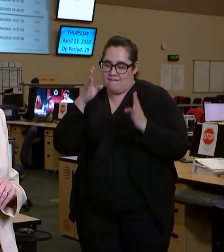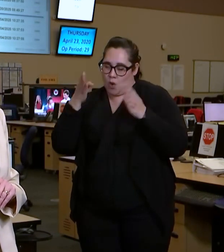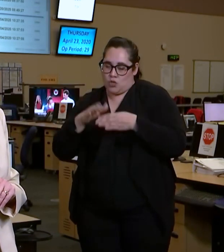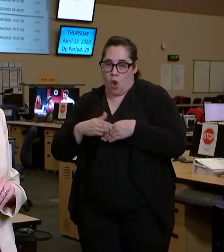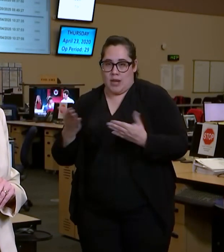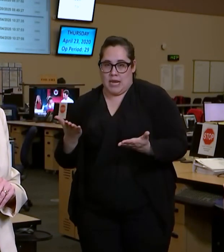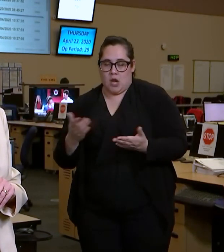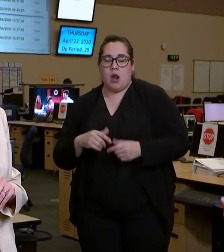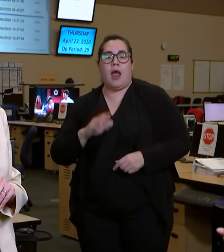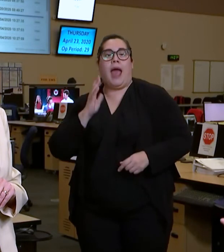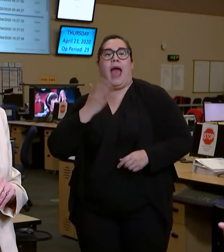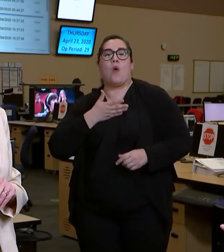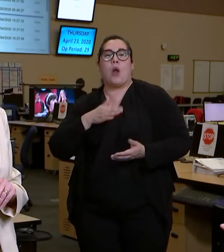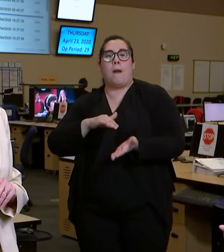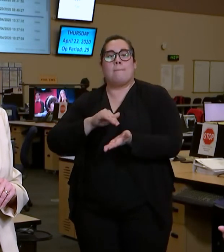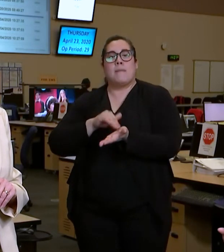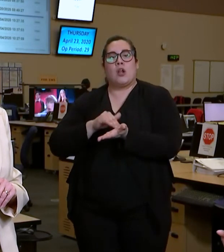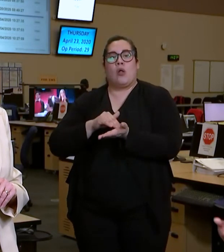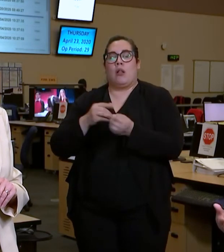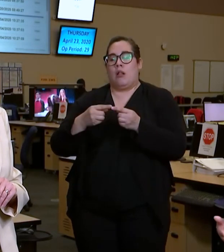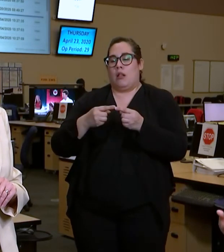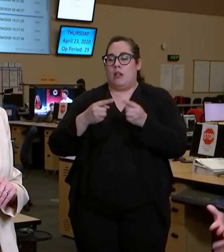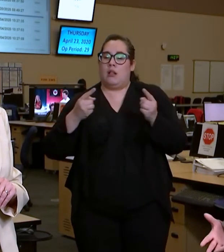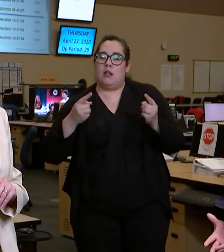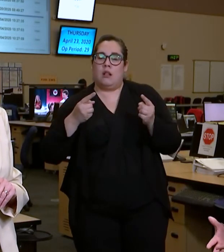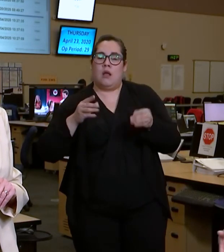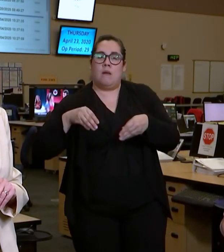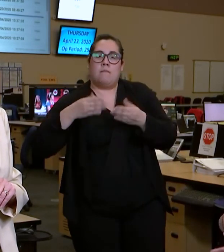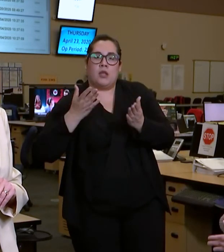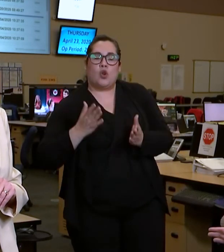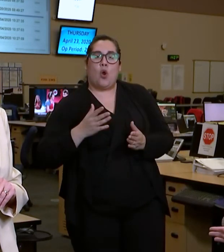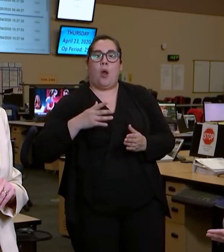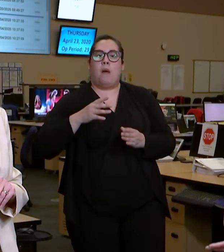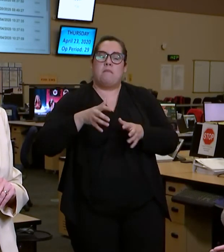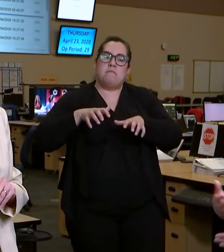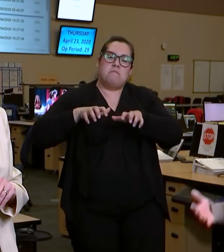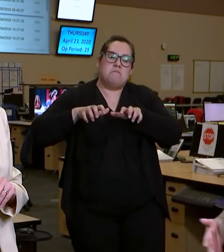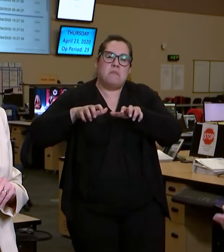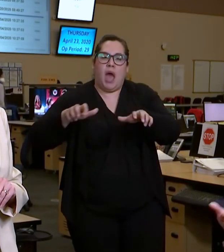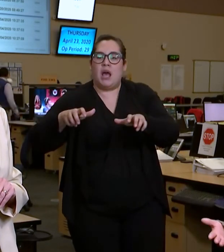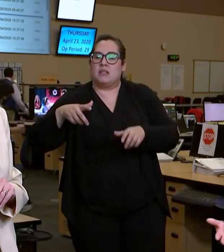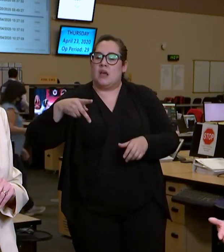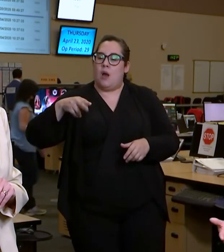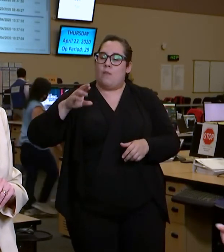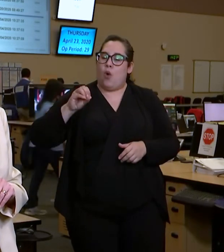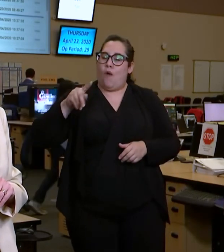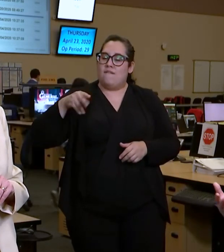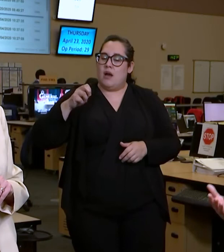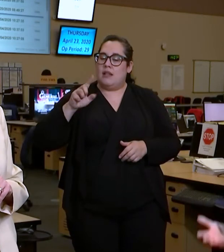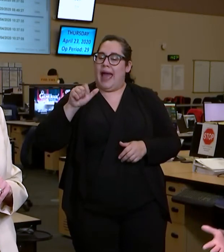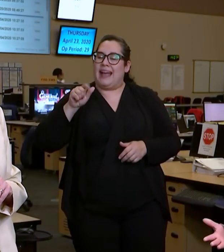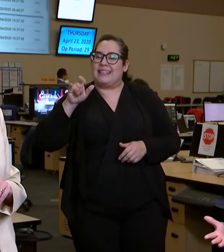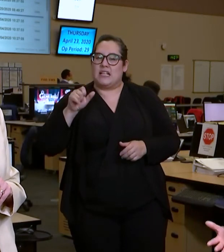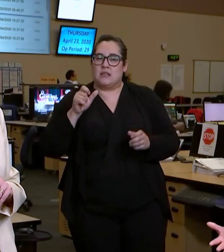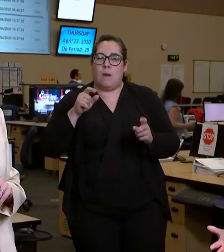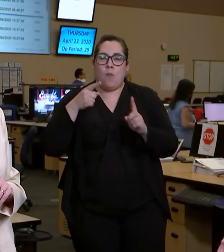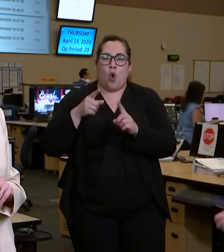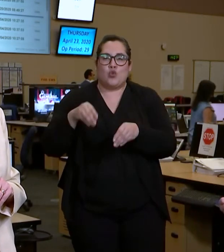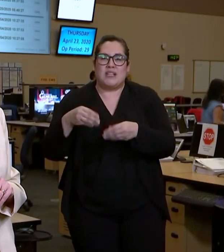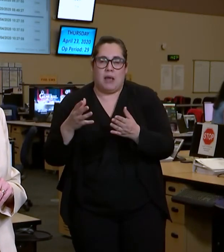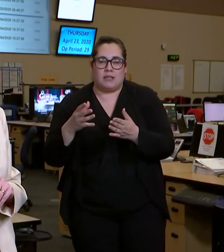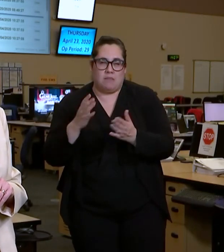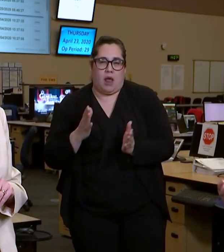on here is our medical countermeasures, our mass prophylaxis point of dispensing plan, which basically